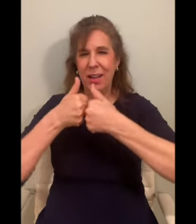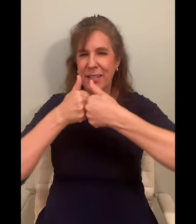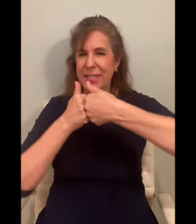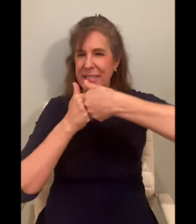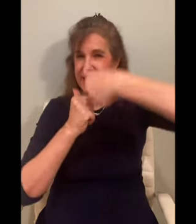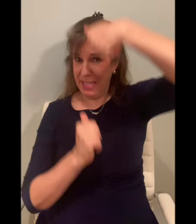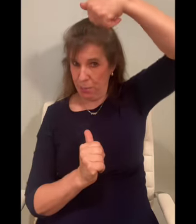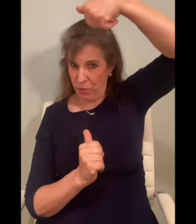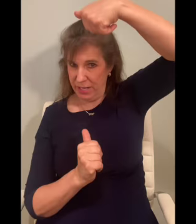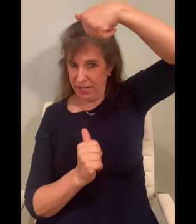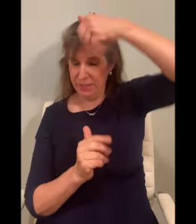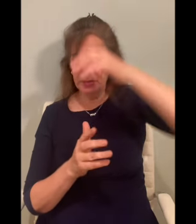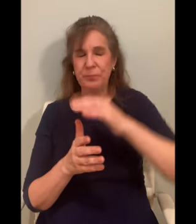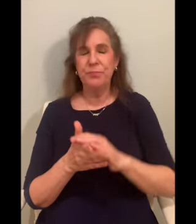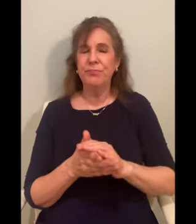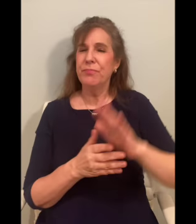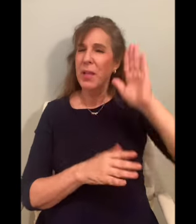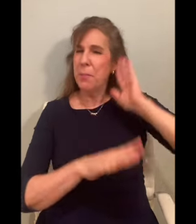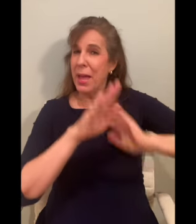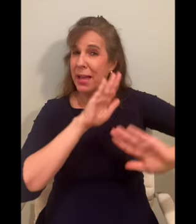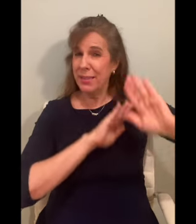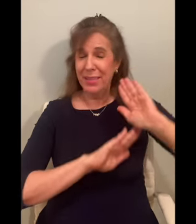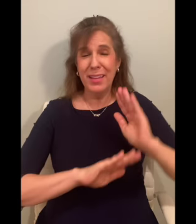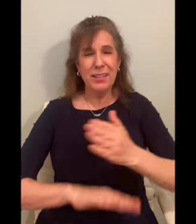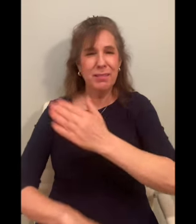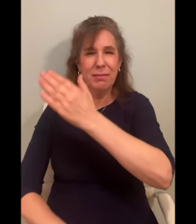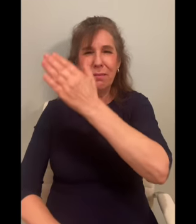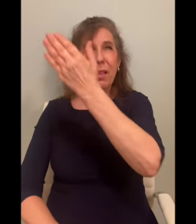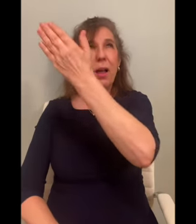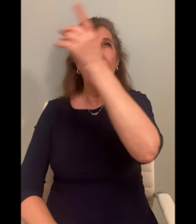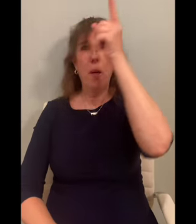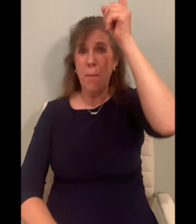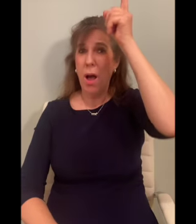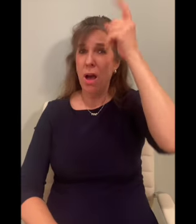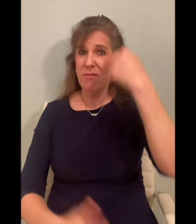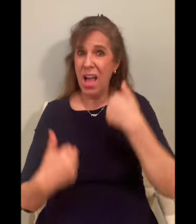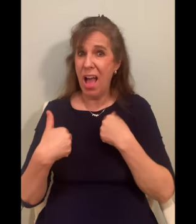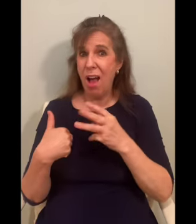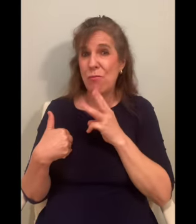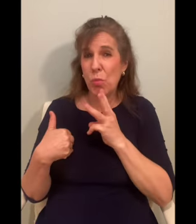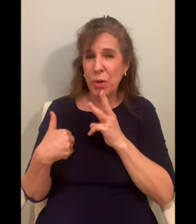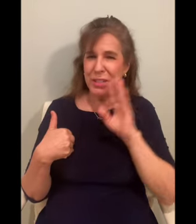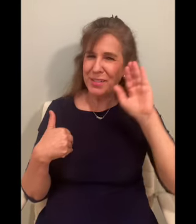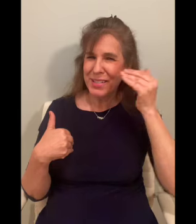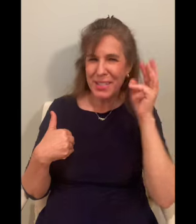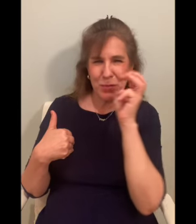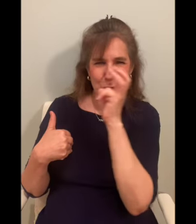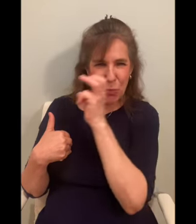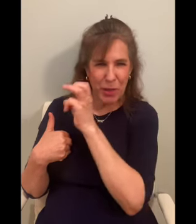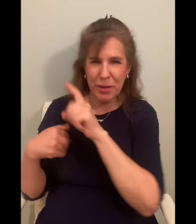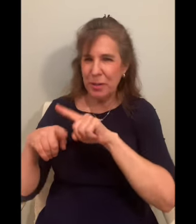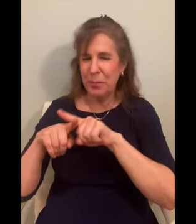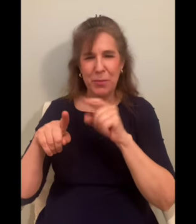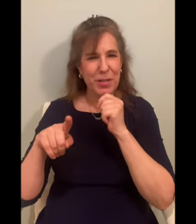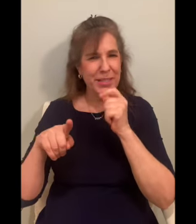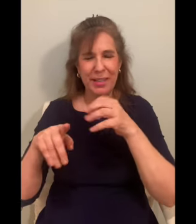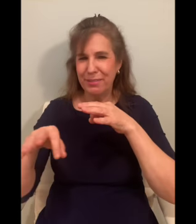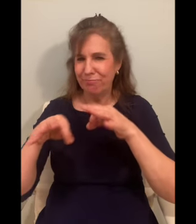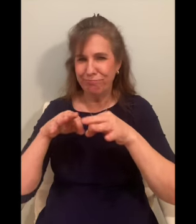water also above, which sounds kind of weird, but we won't get into that. And that was day number 2. Day